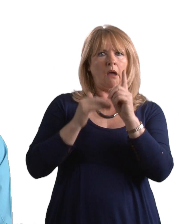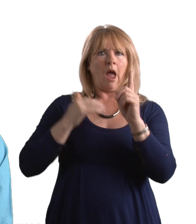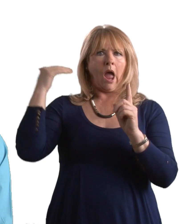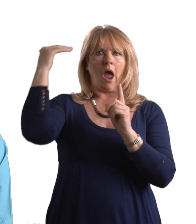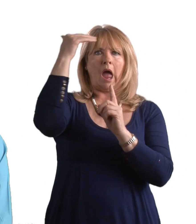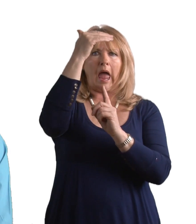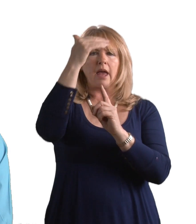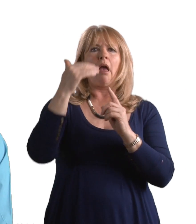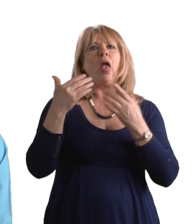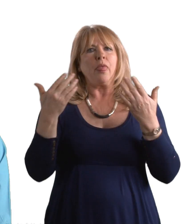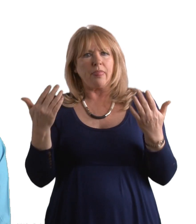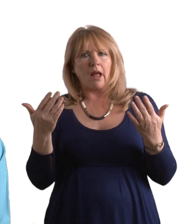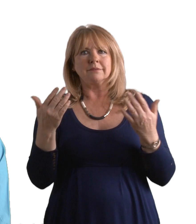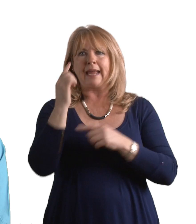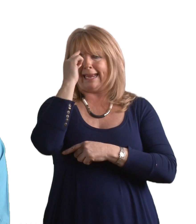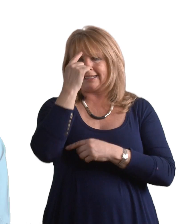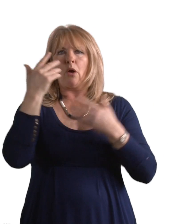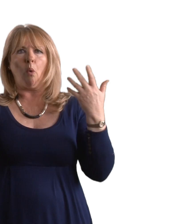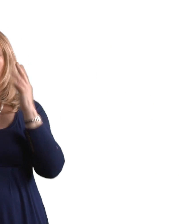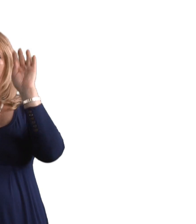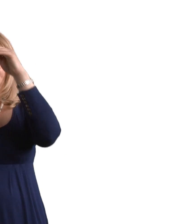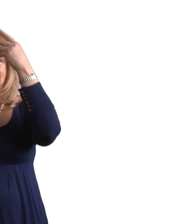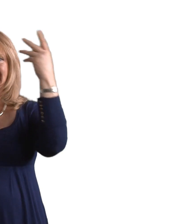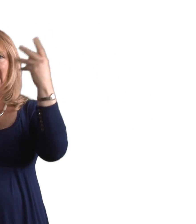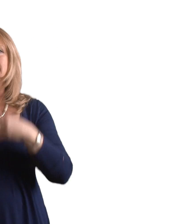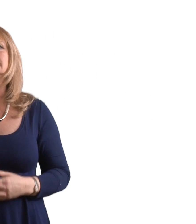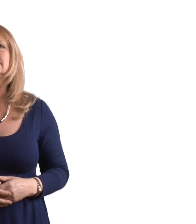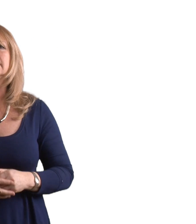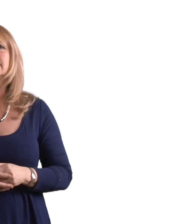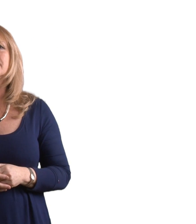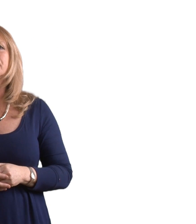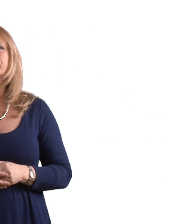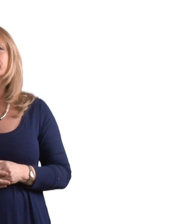year, every year, if something's not done.